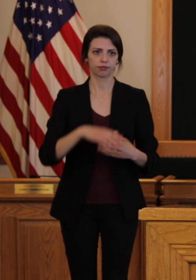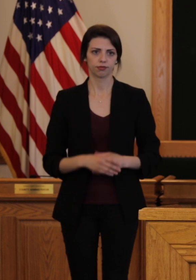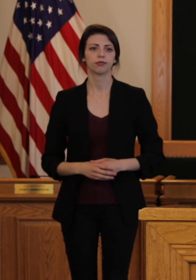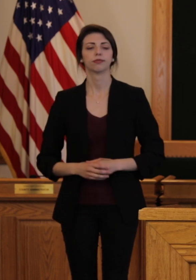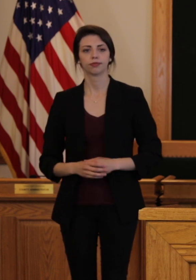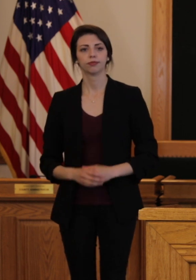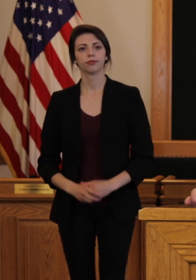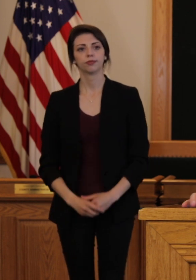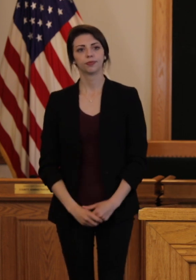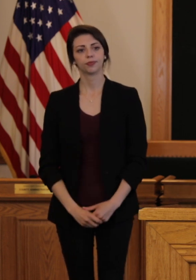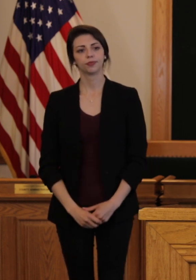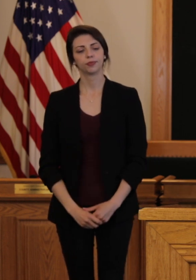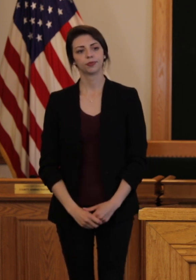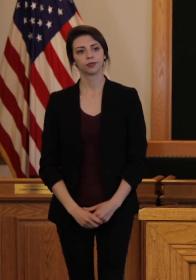quarantine.